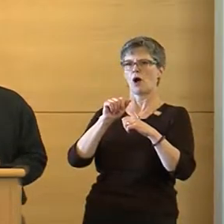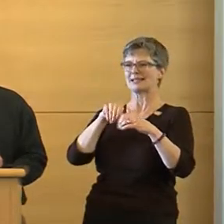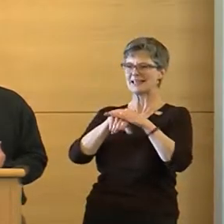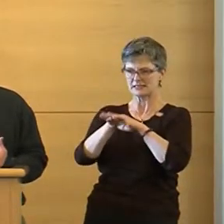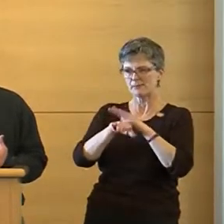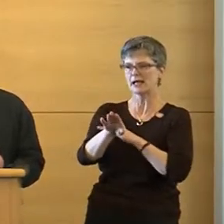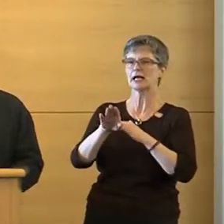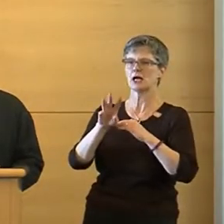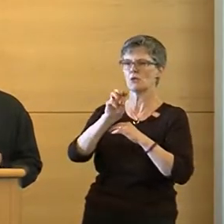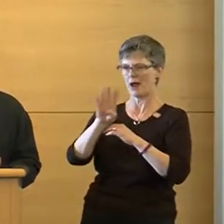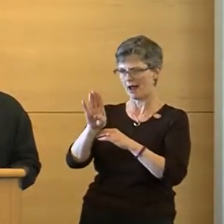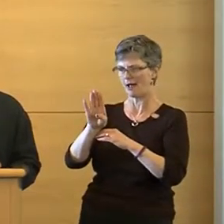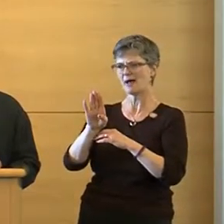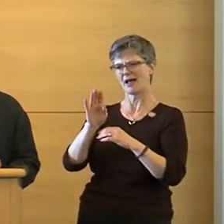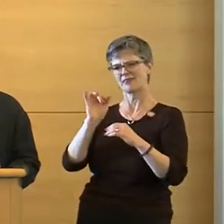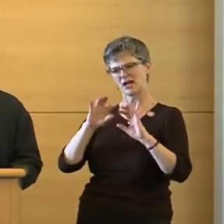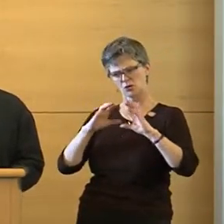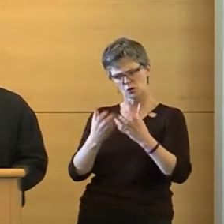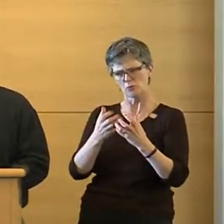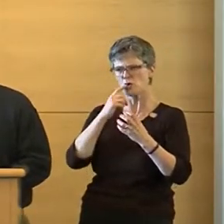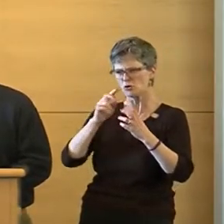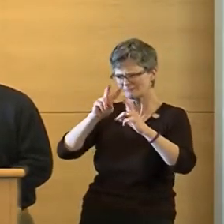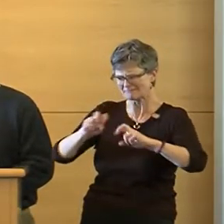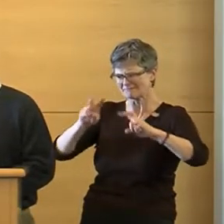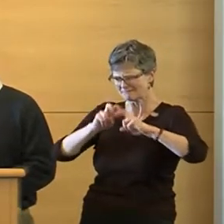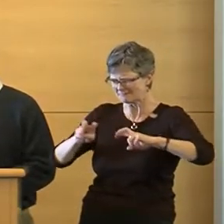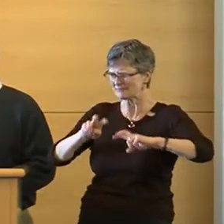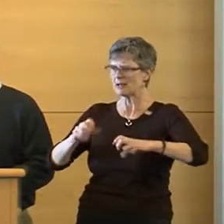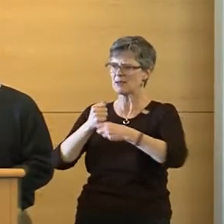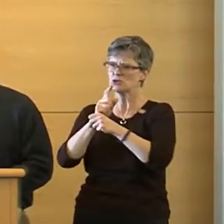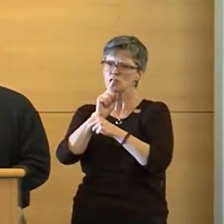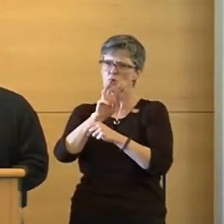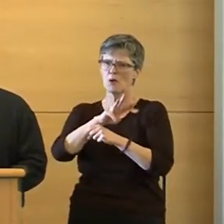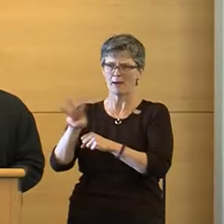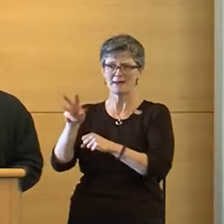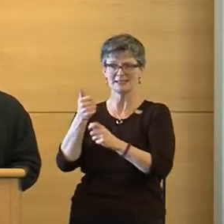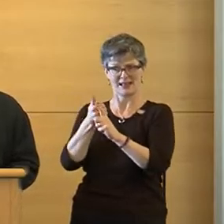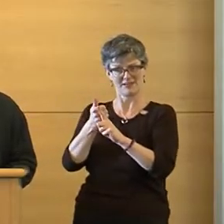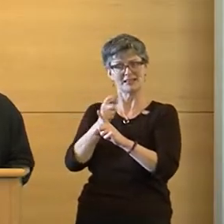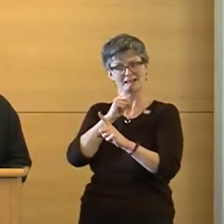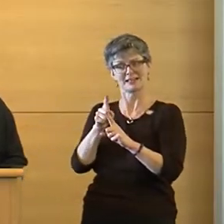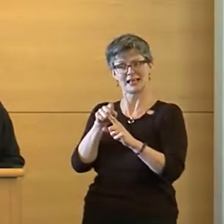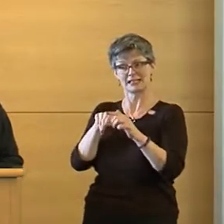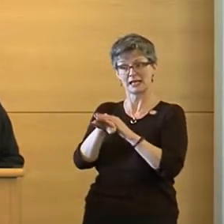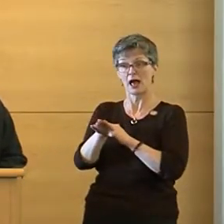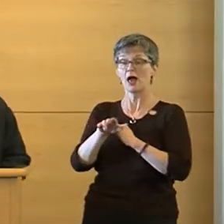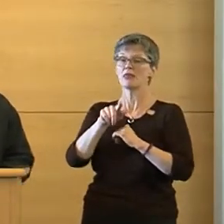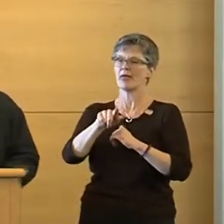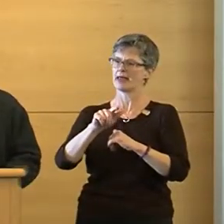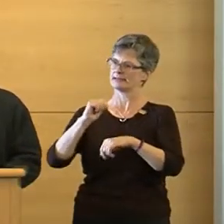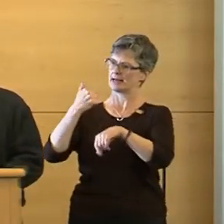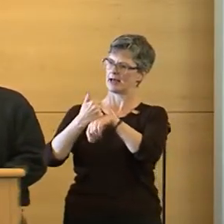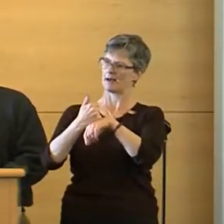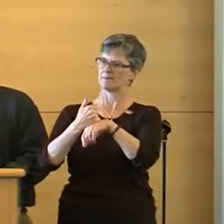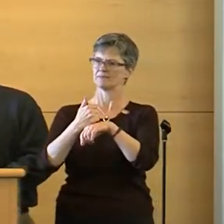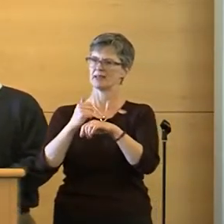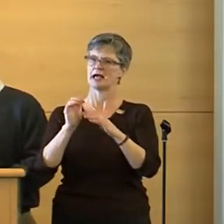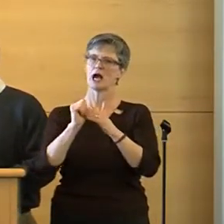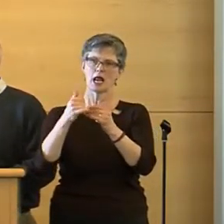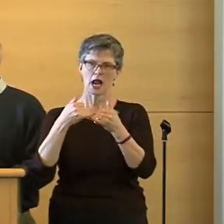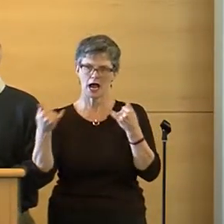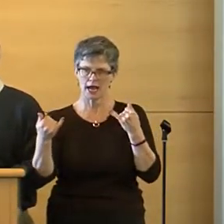the history of the W3C, they created a web accessibility initiative. So there's a group of people